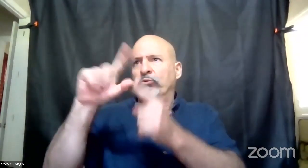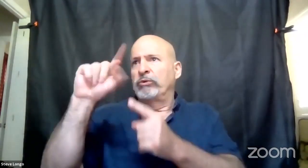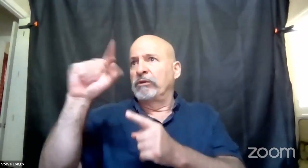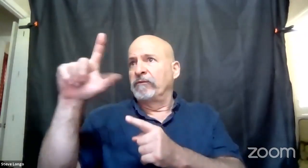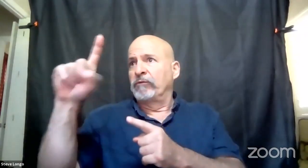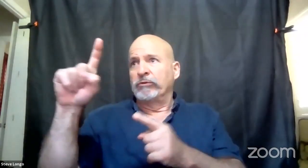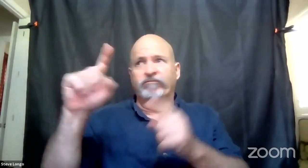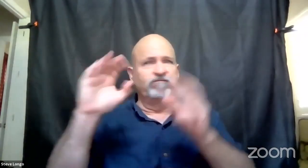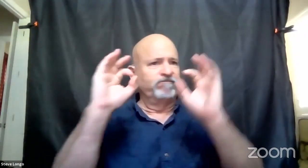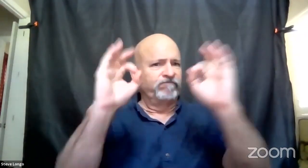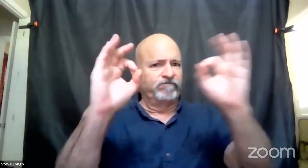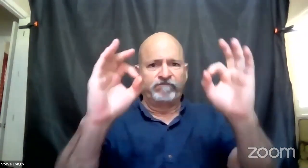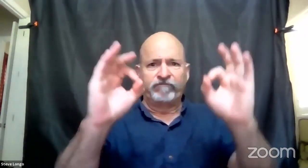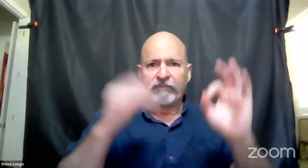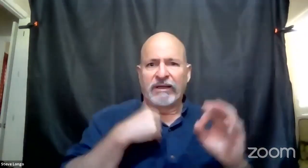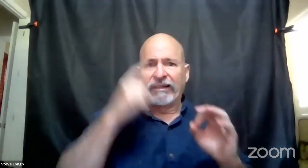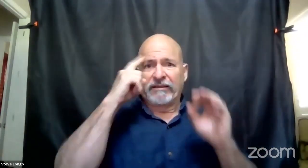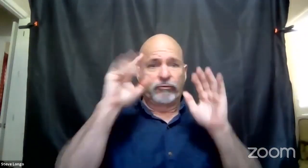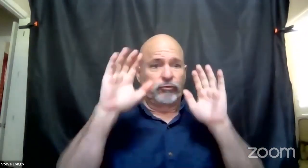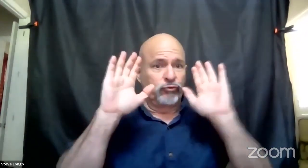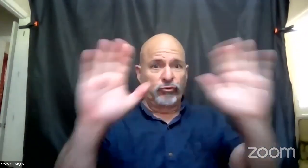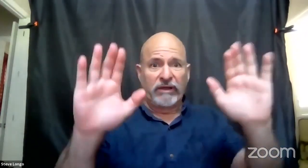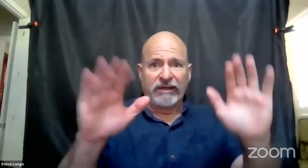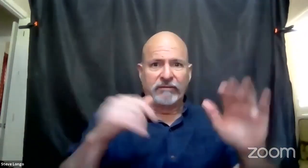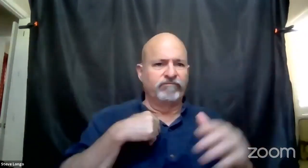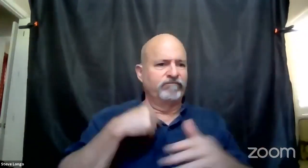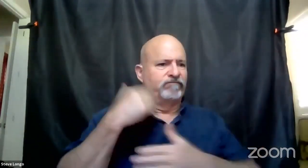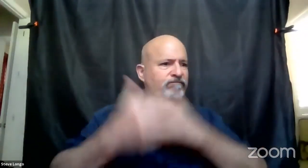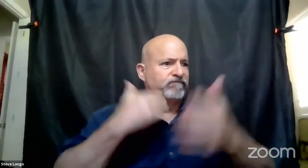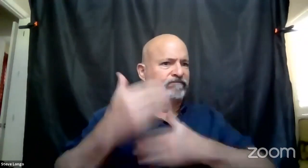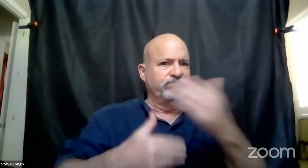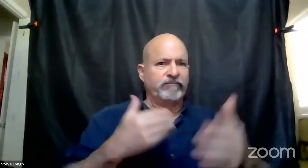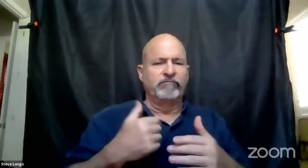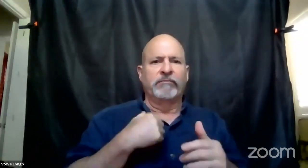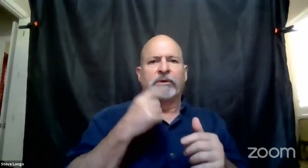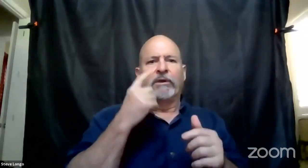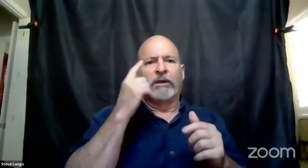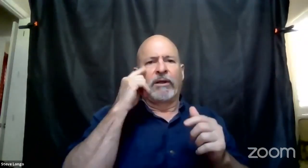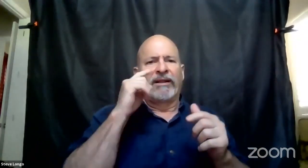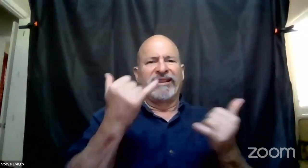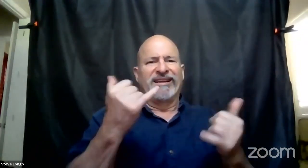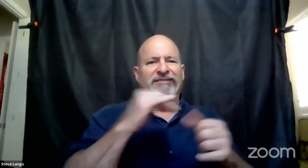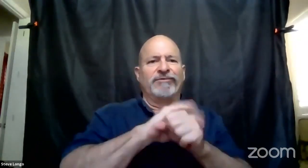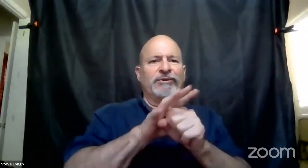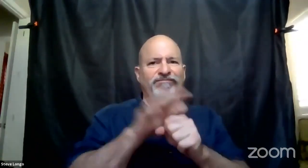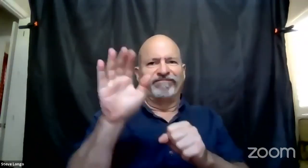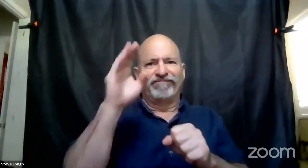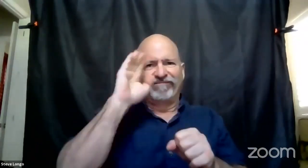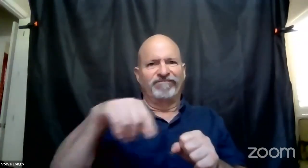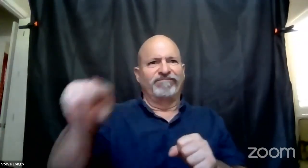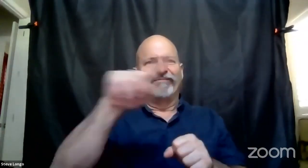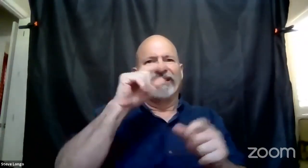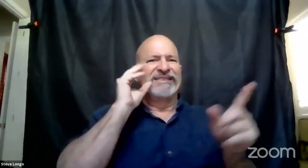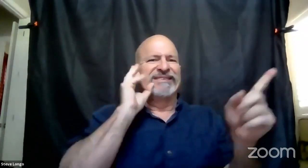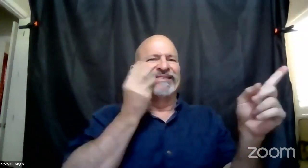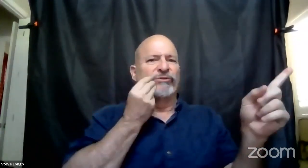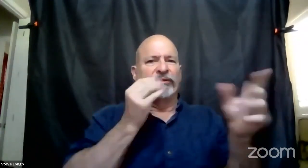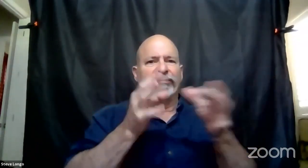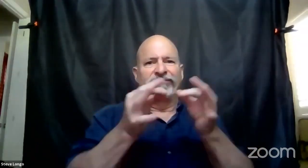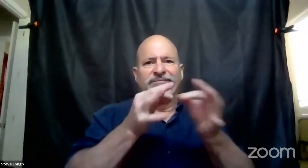not operating in a deficit. Looking at 2021, we're at a great start. We are moving forward. And I know